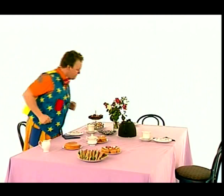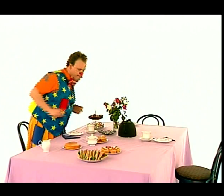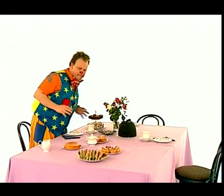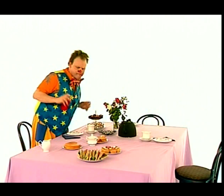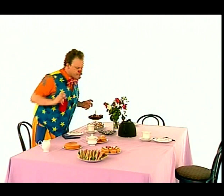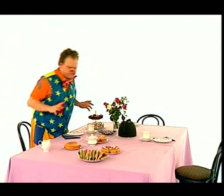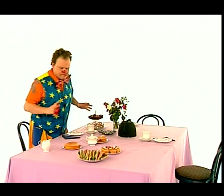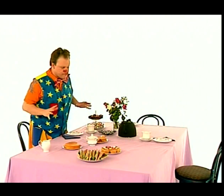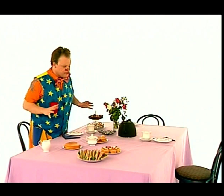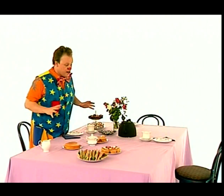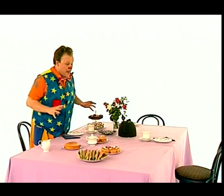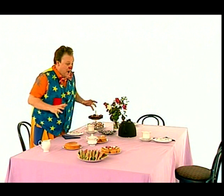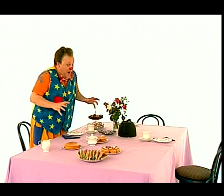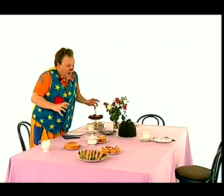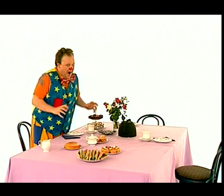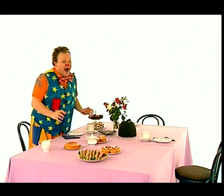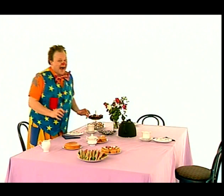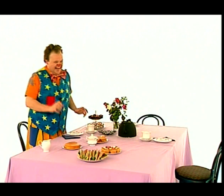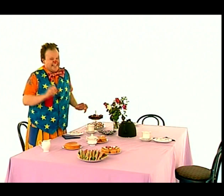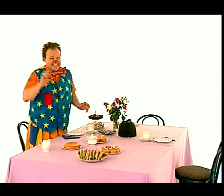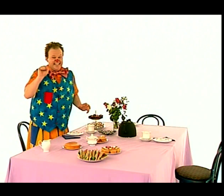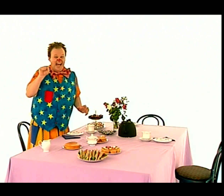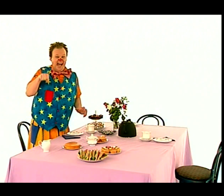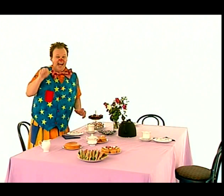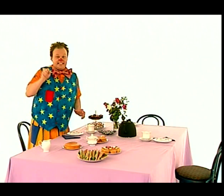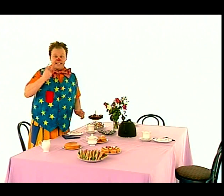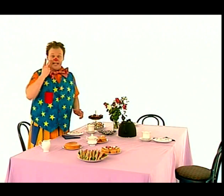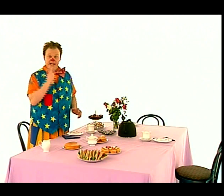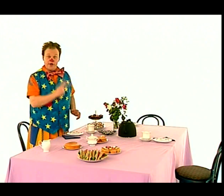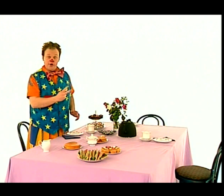got everything for the tea party? Yes, look.